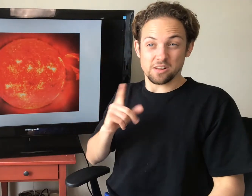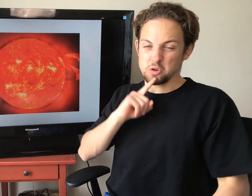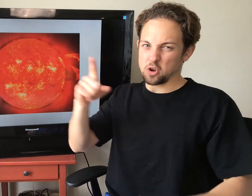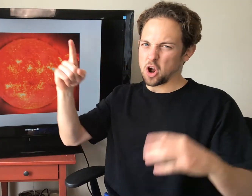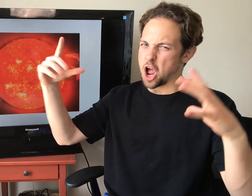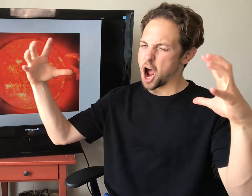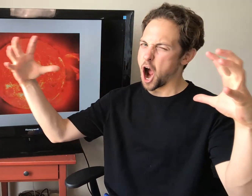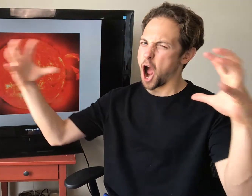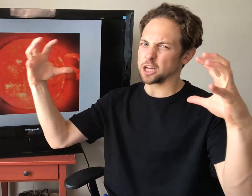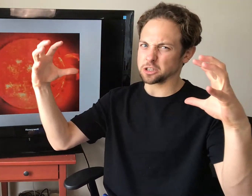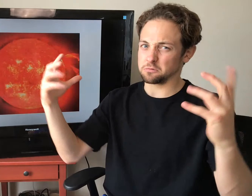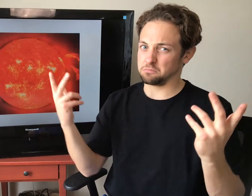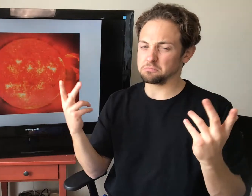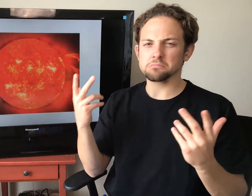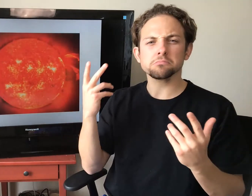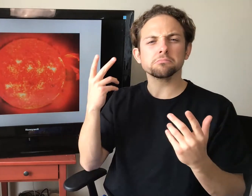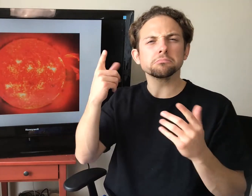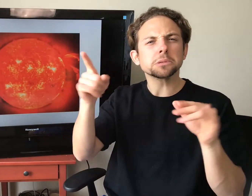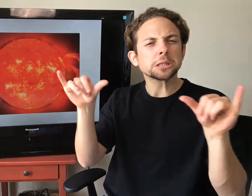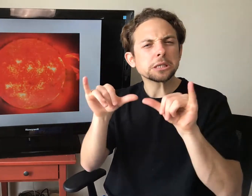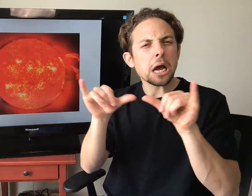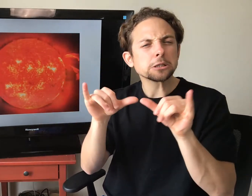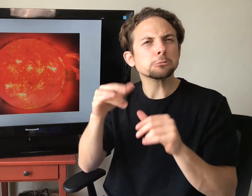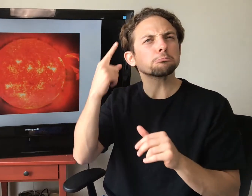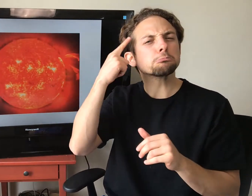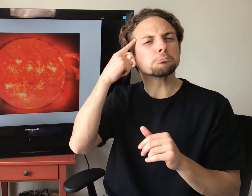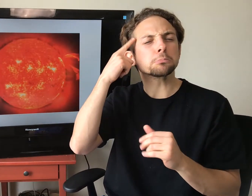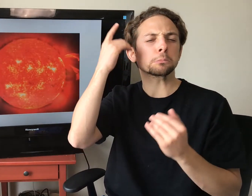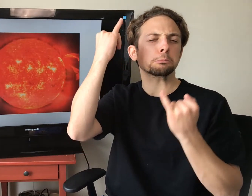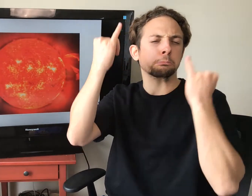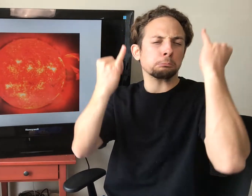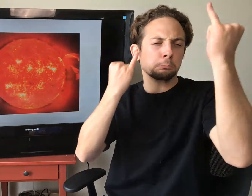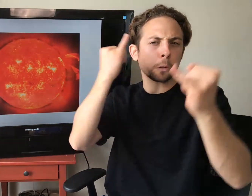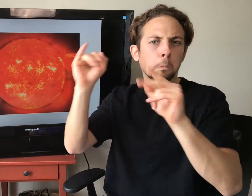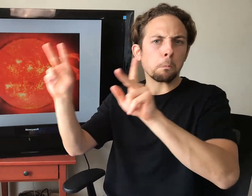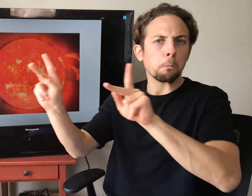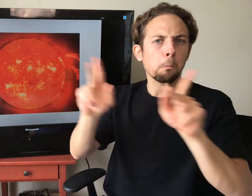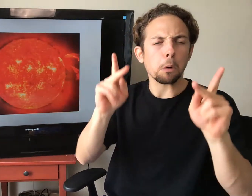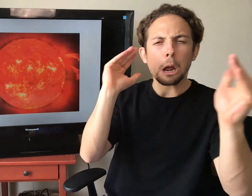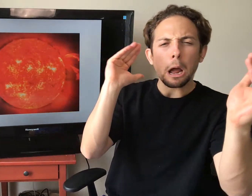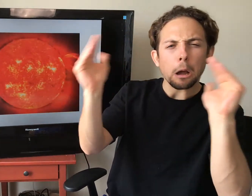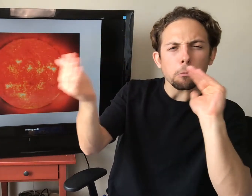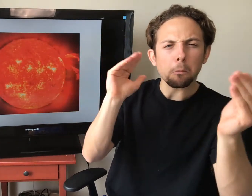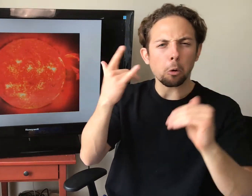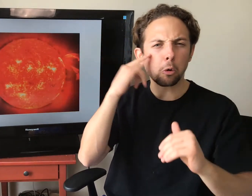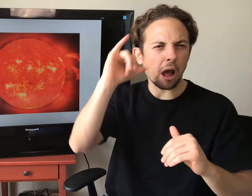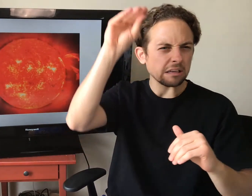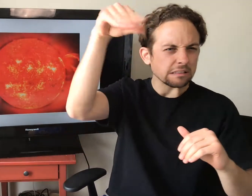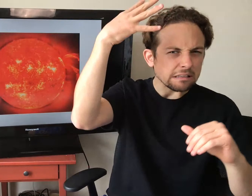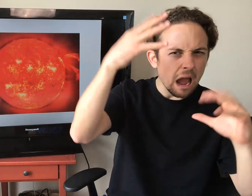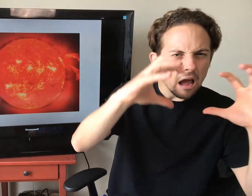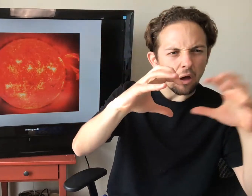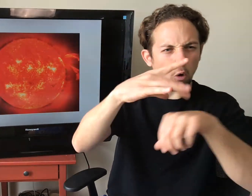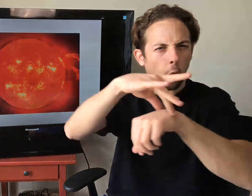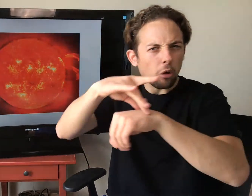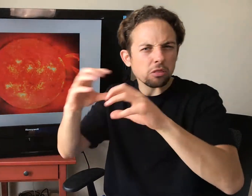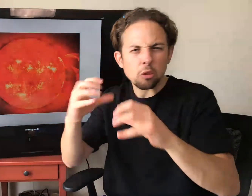sun on your skin, it feels nice and warm. But in reality, it's really, really big.